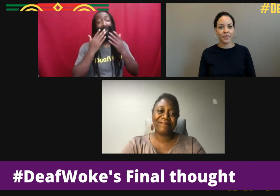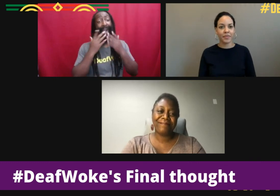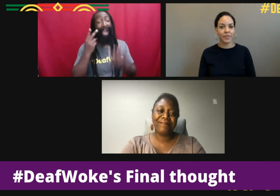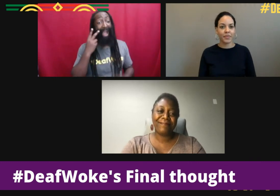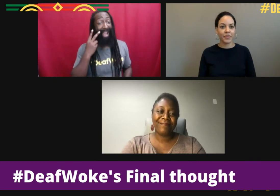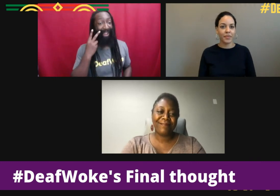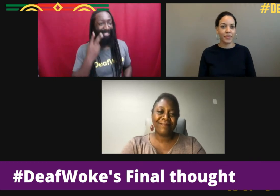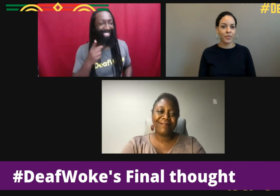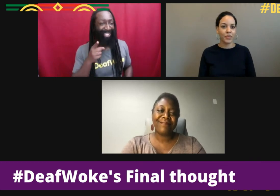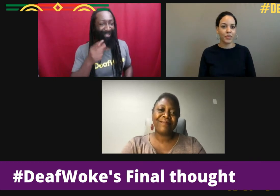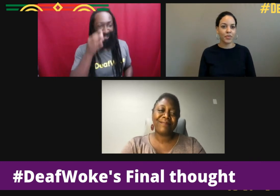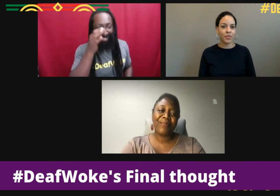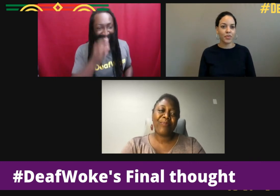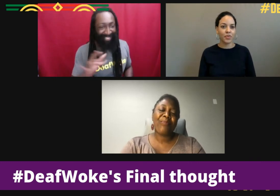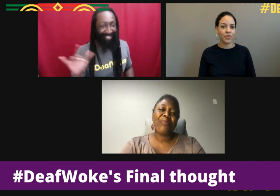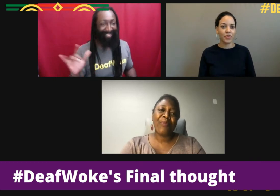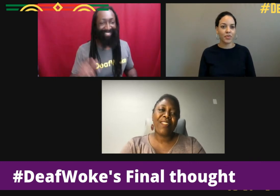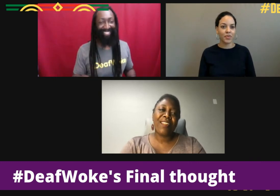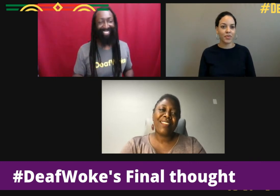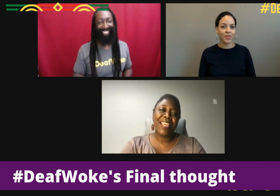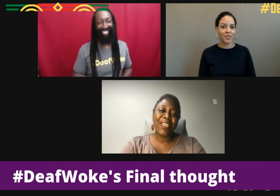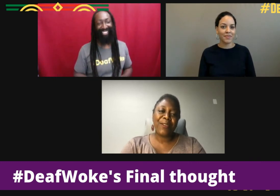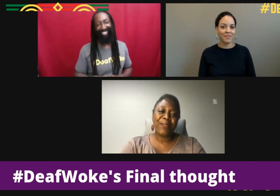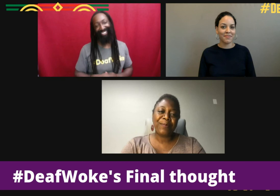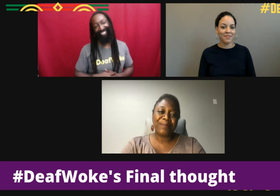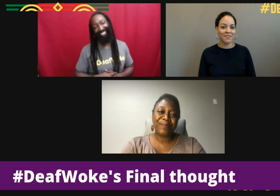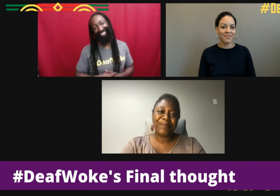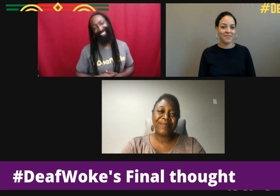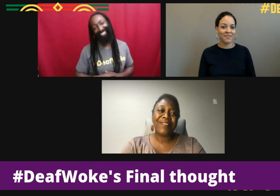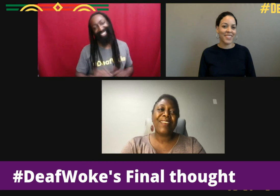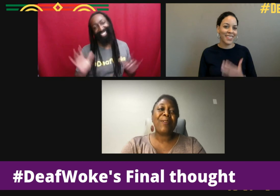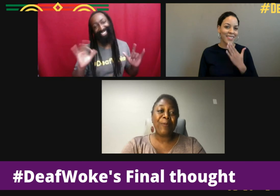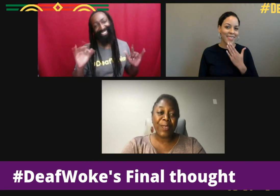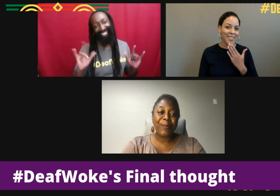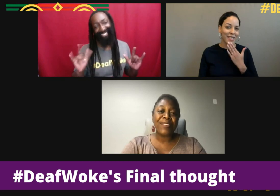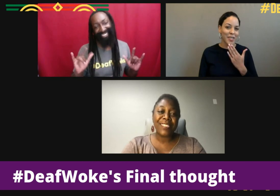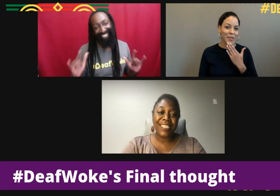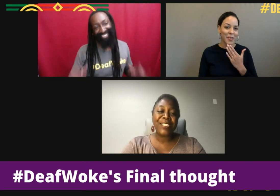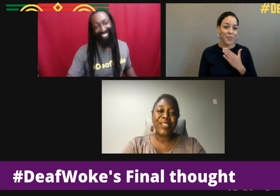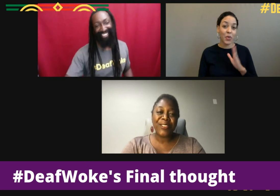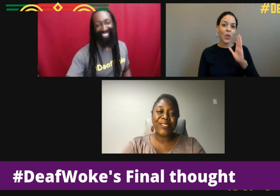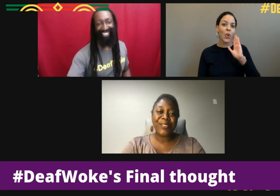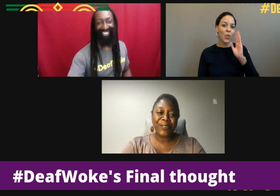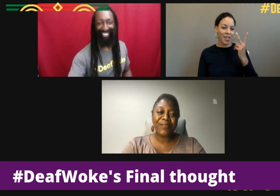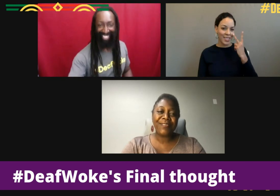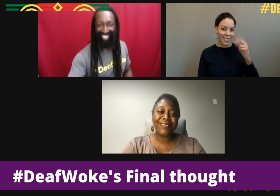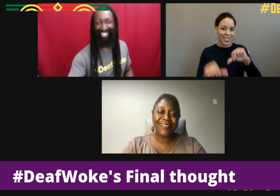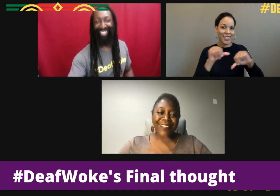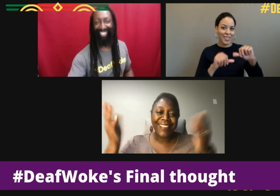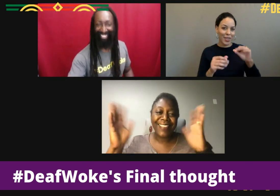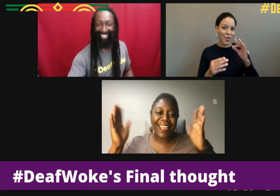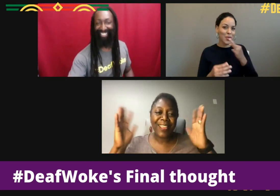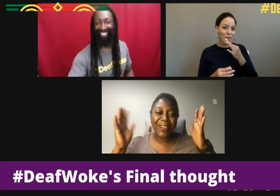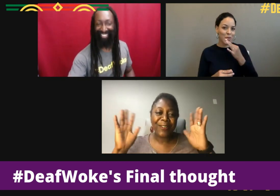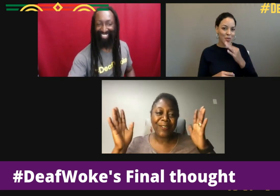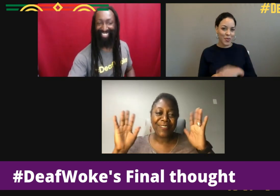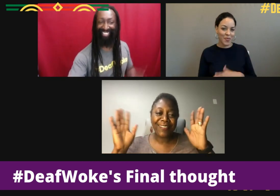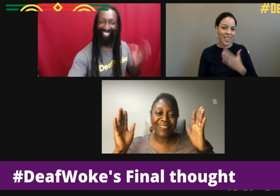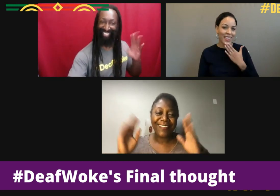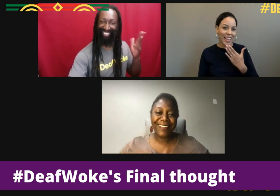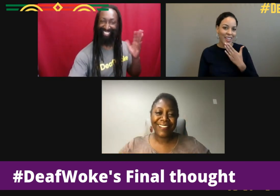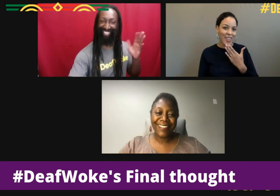It's been a blessing. I'll see you soon. We will see each other soon. Thank